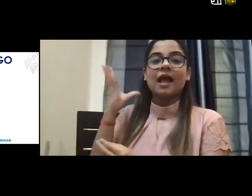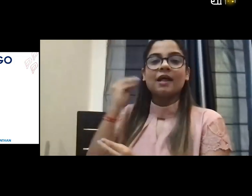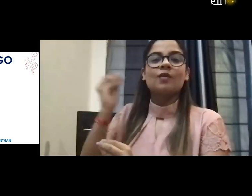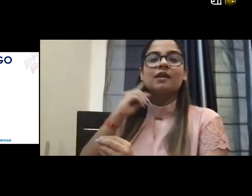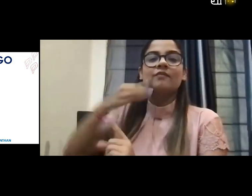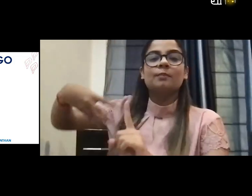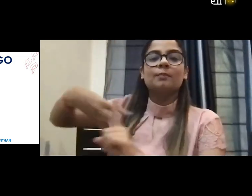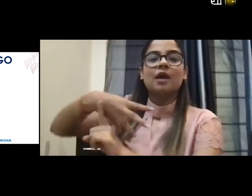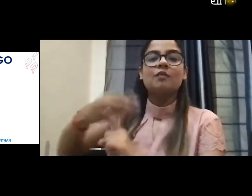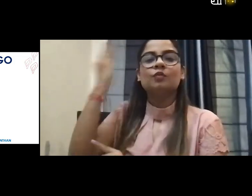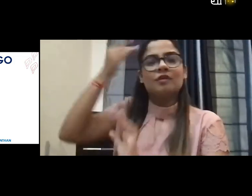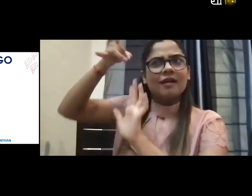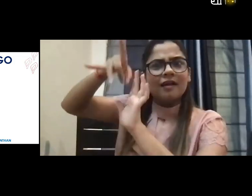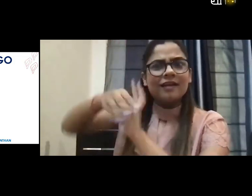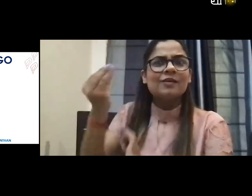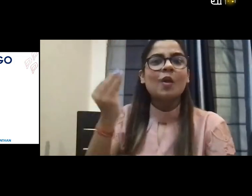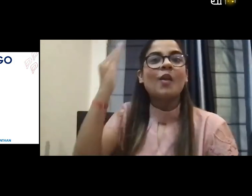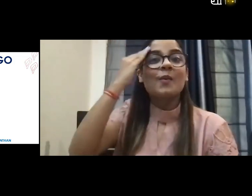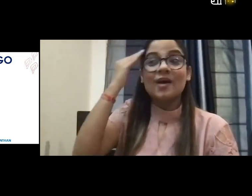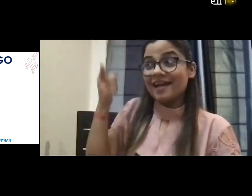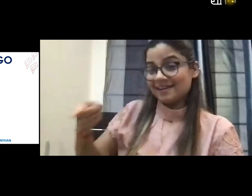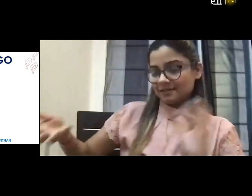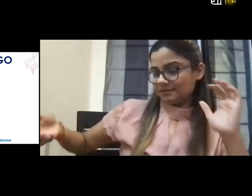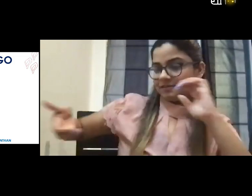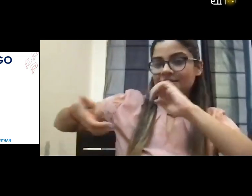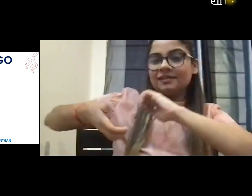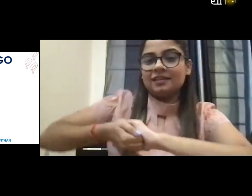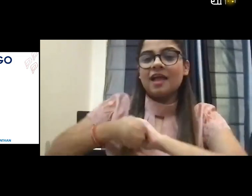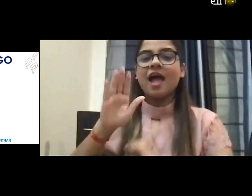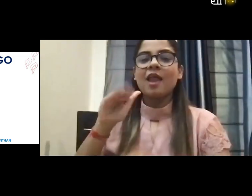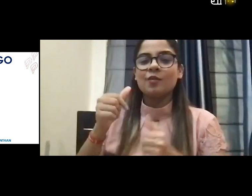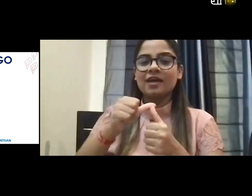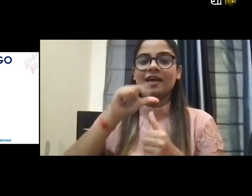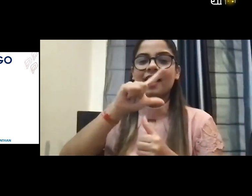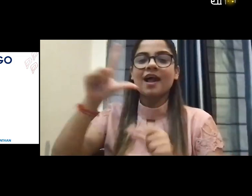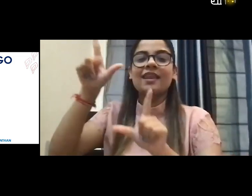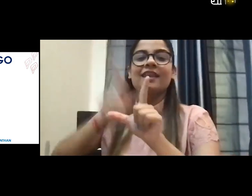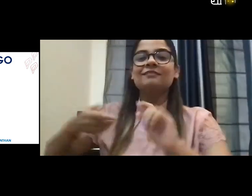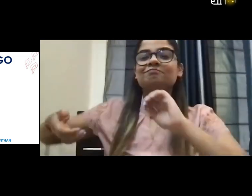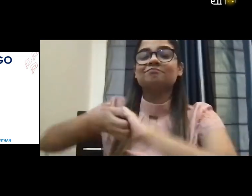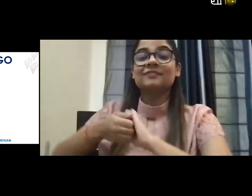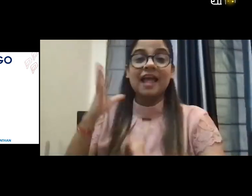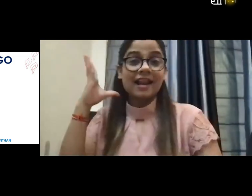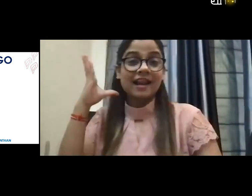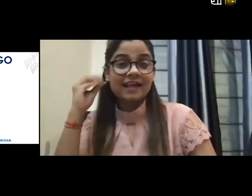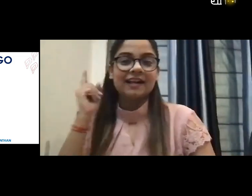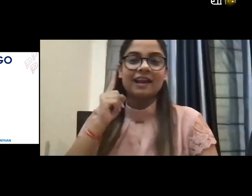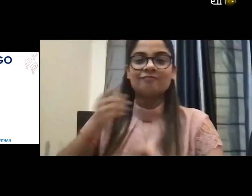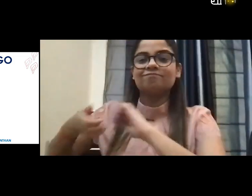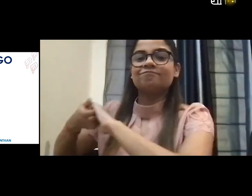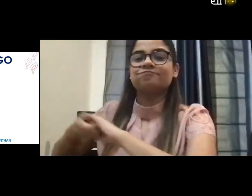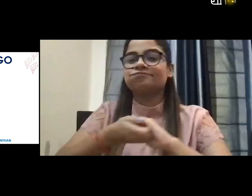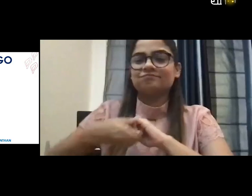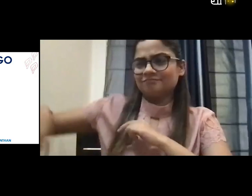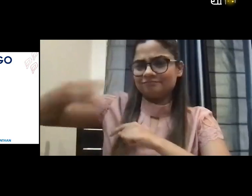involved? If they can work with the deaf people, they can understand the background of the deaf community, and we can all be partners and allies in